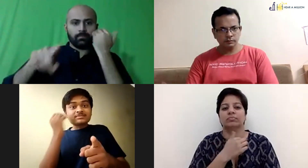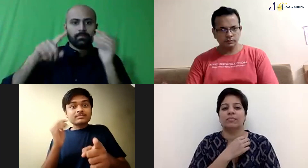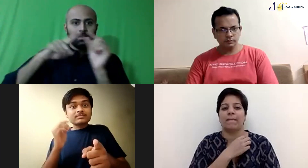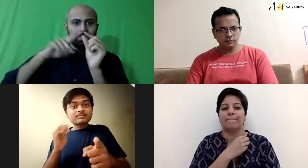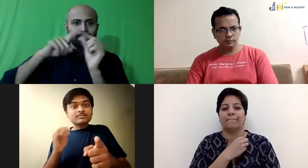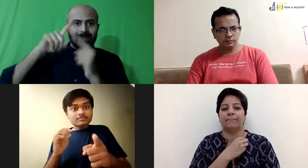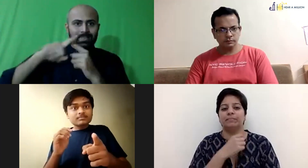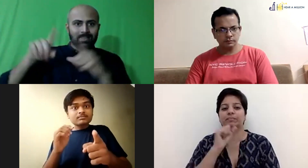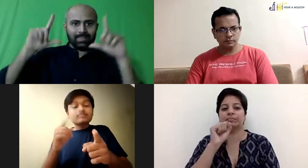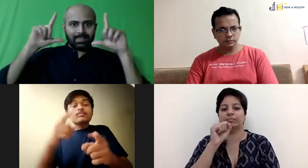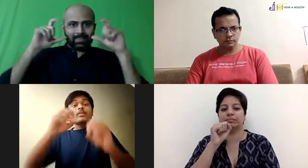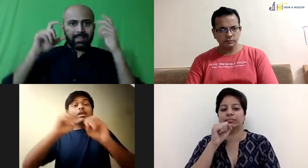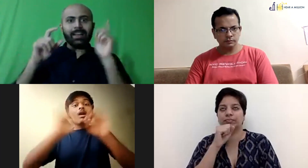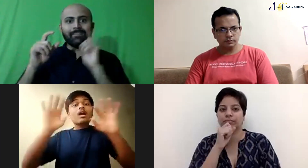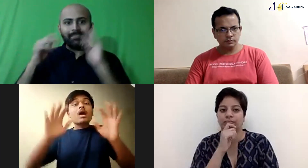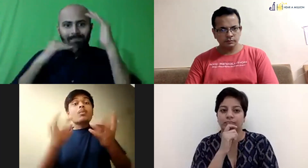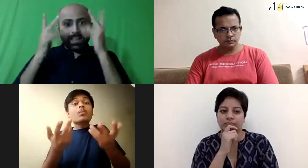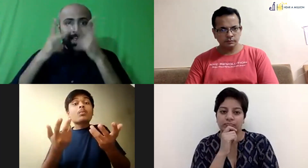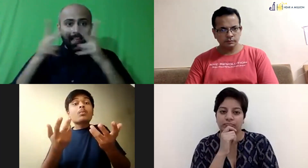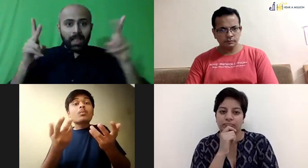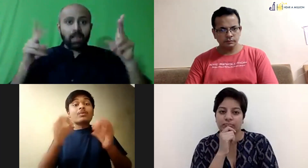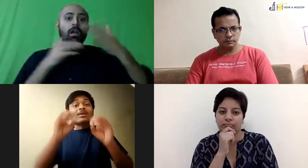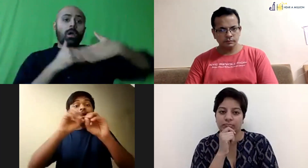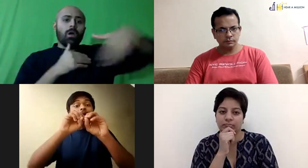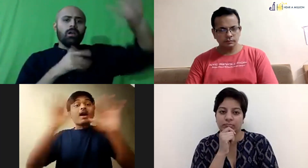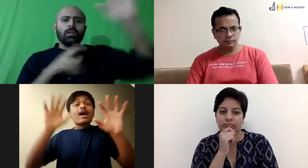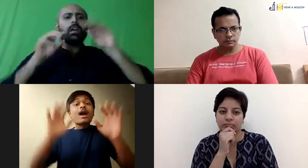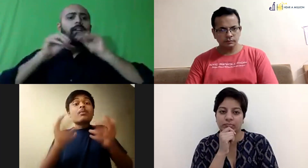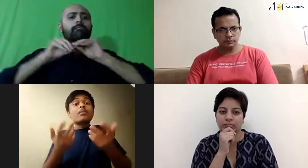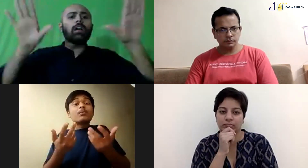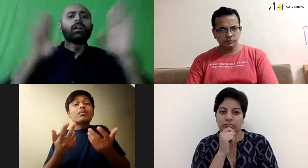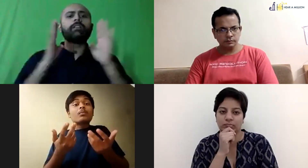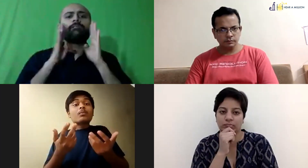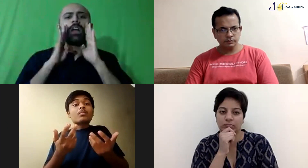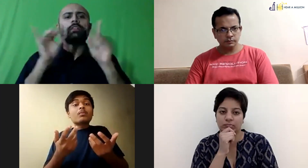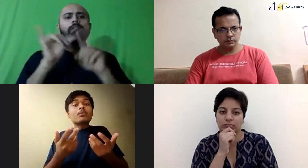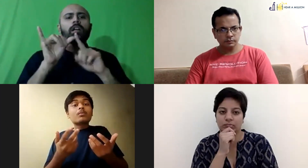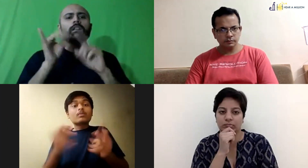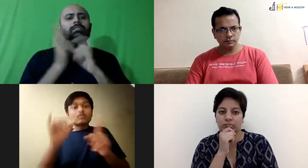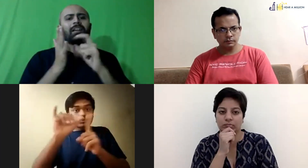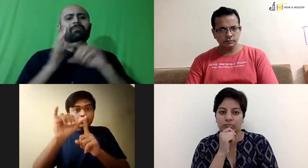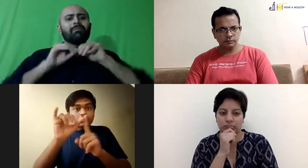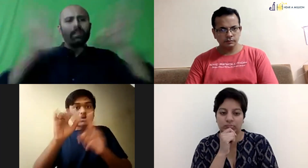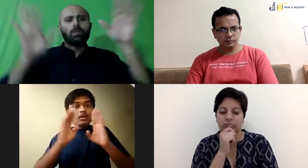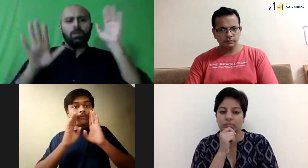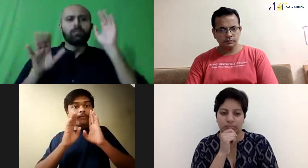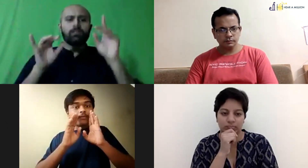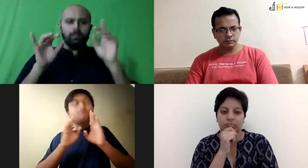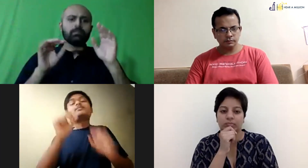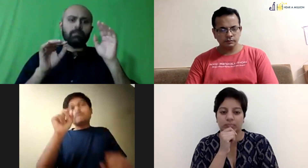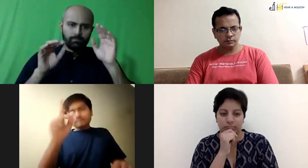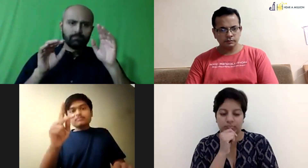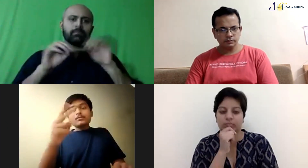asking Ravneet. Ravneet will be spreading it across PPT. She will be sharing that also and explaining on the Facebook,